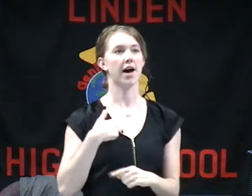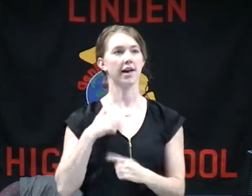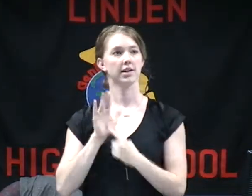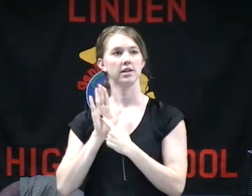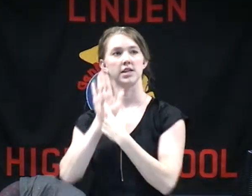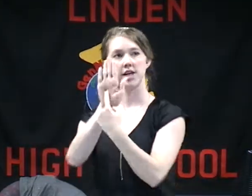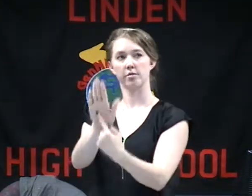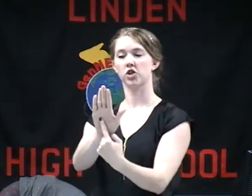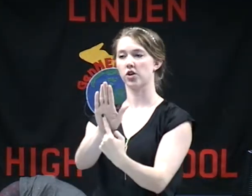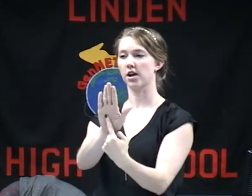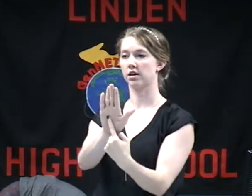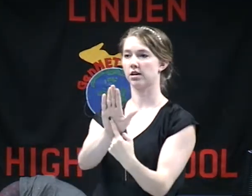I demonstrate